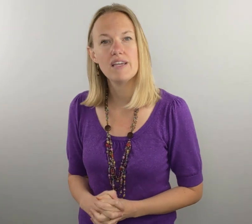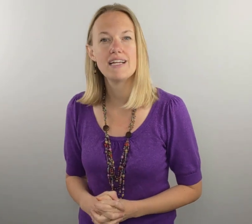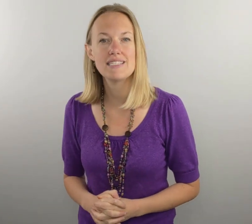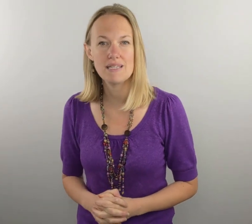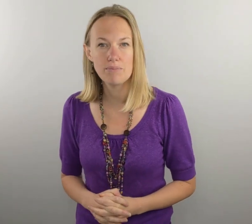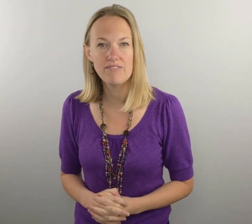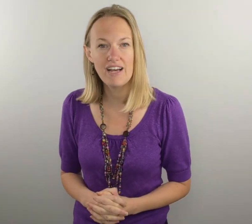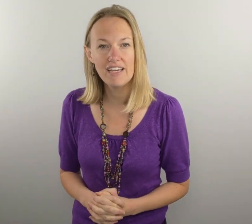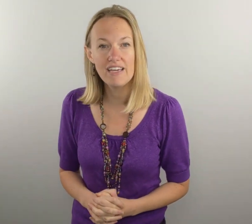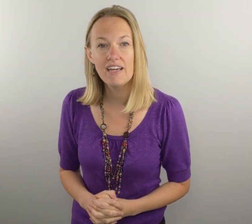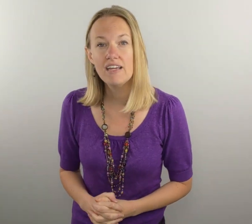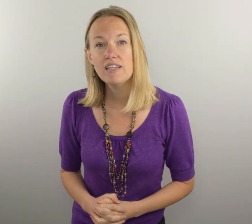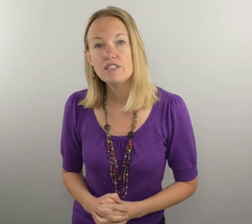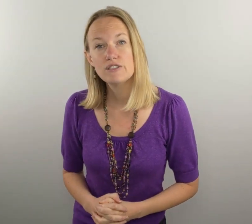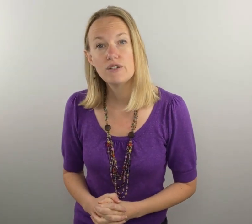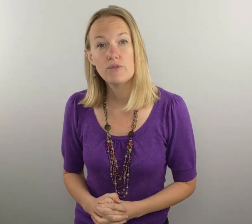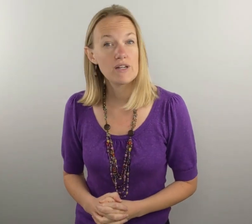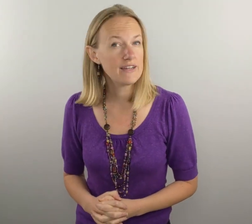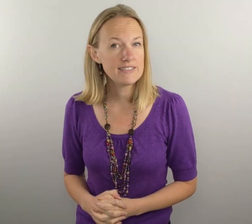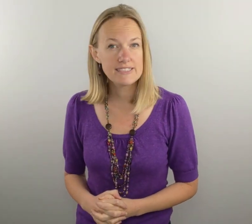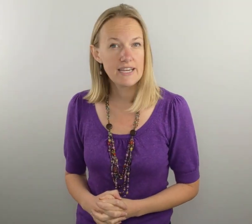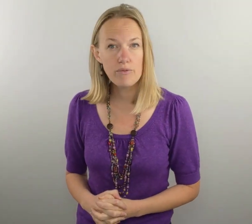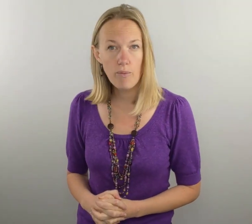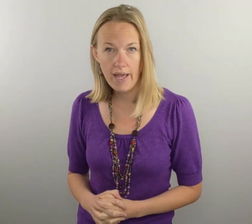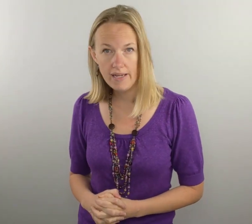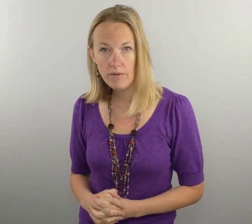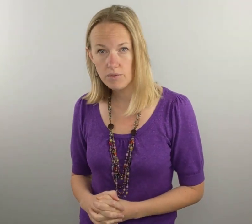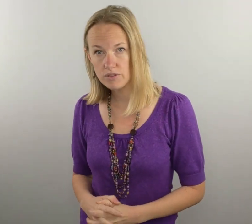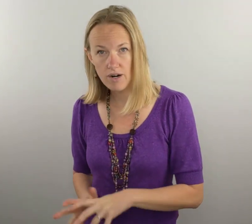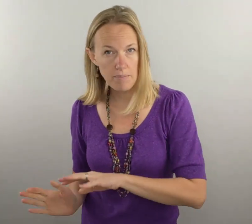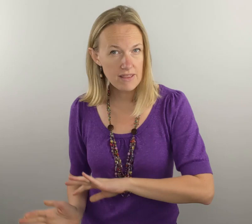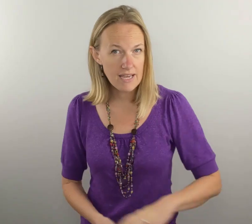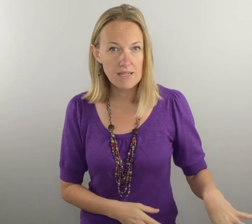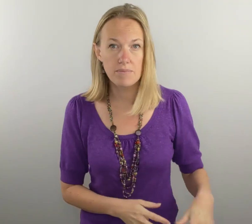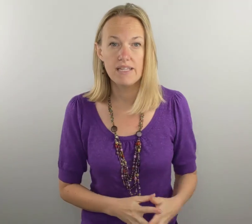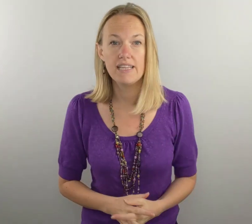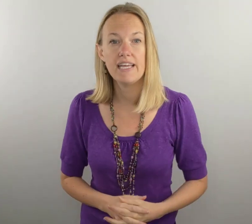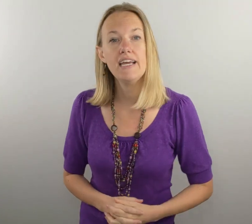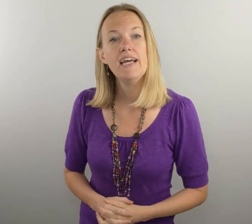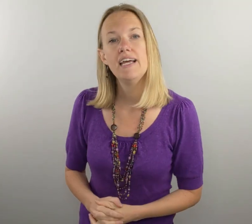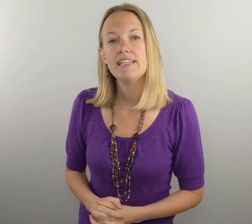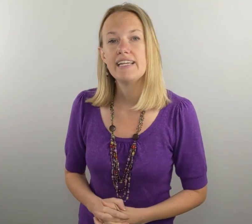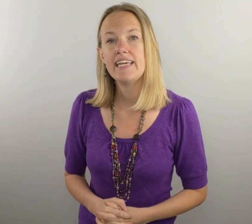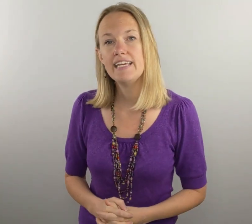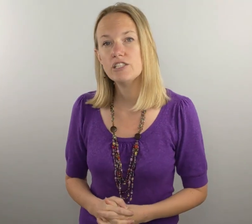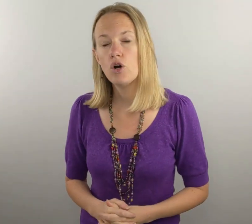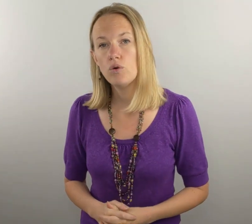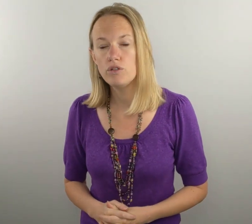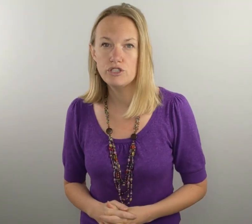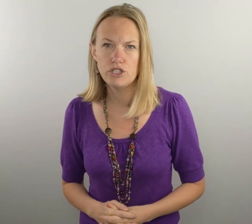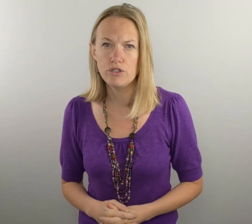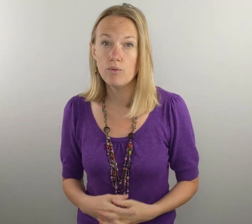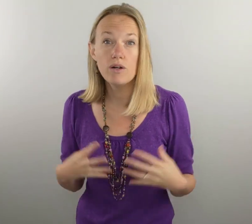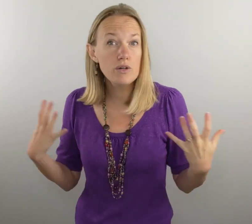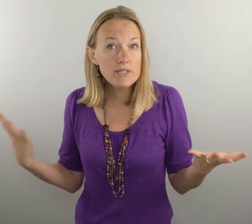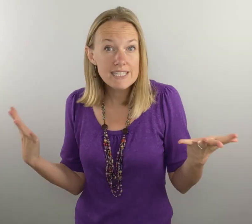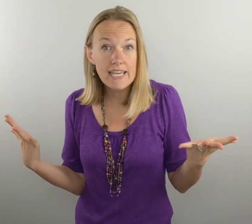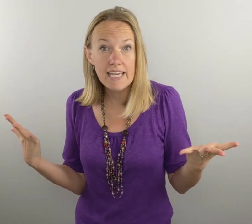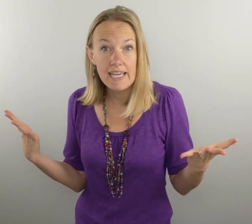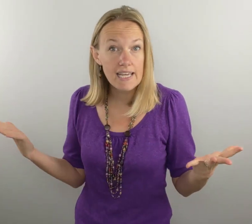had to simplify. So we're not going to sign when. We're dropping that completely. And then he told you. Well, who is he?